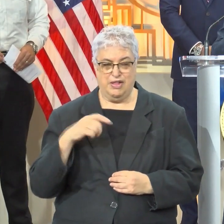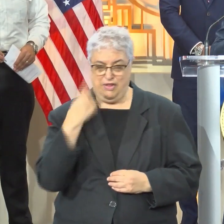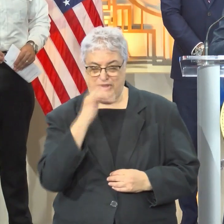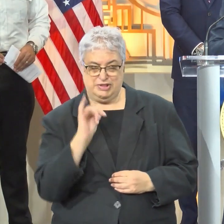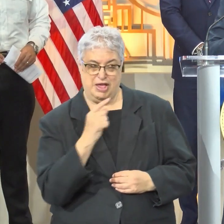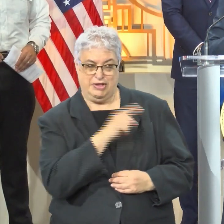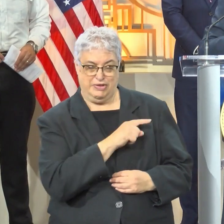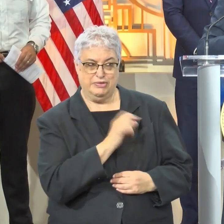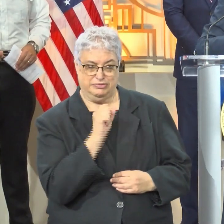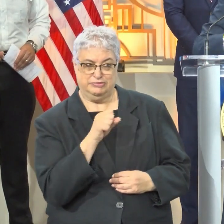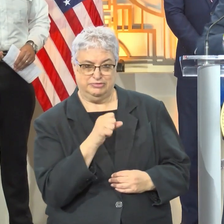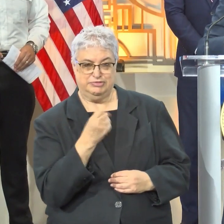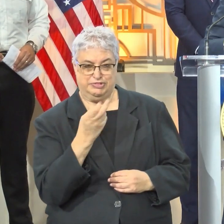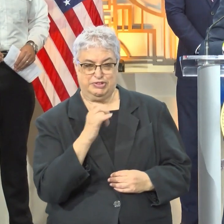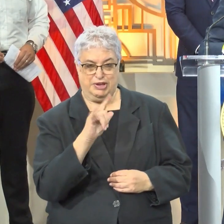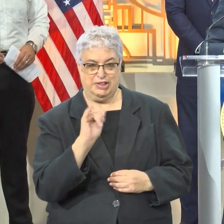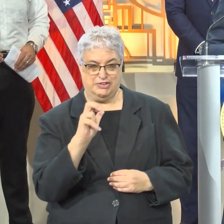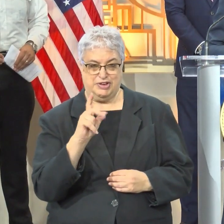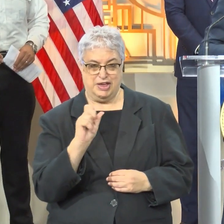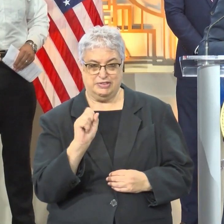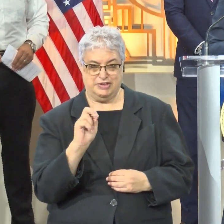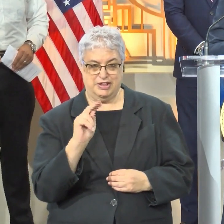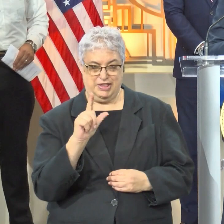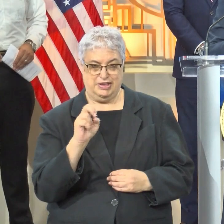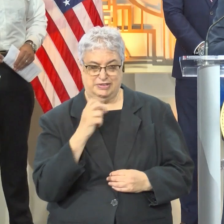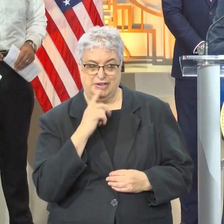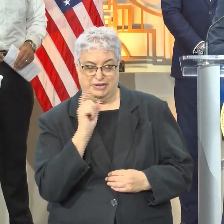yeah, you know.